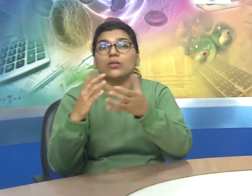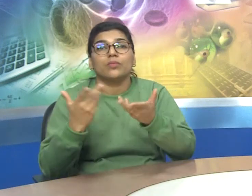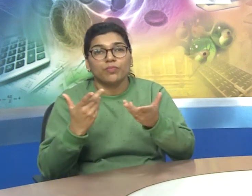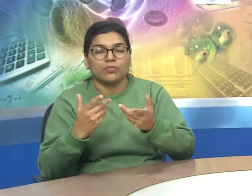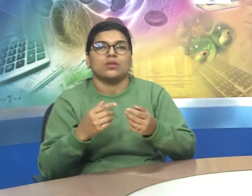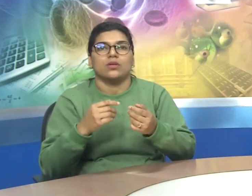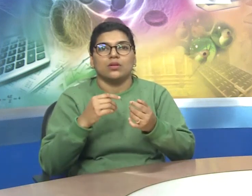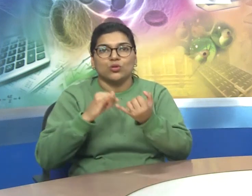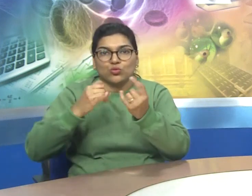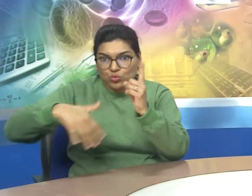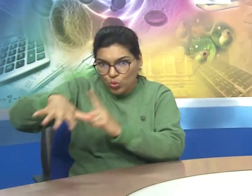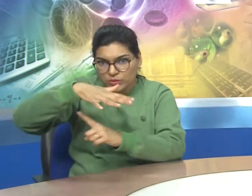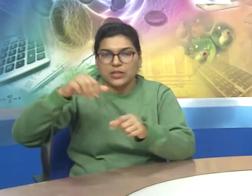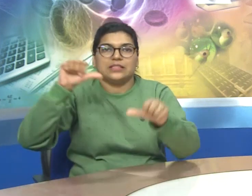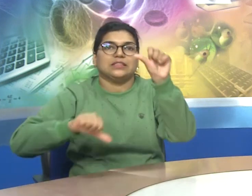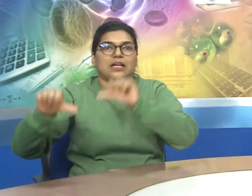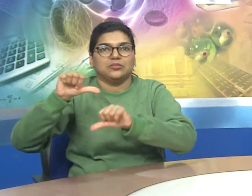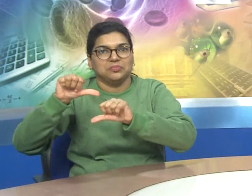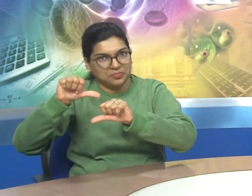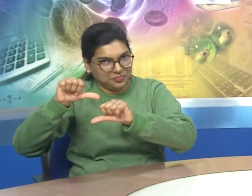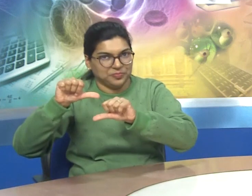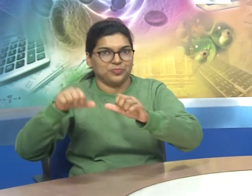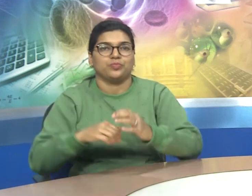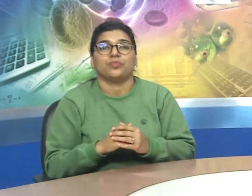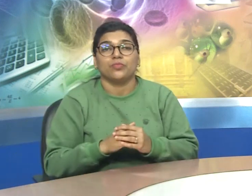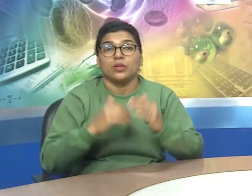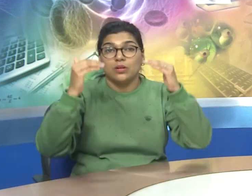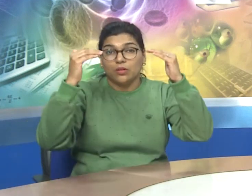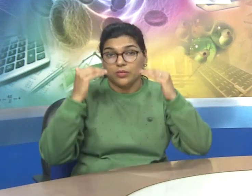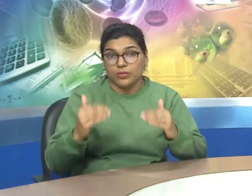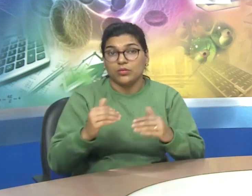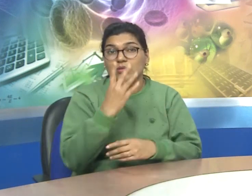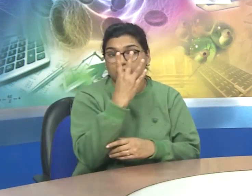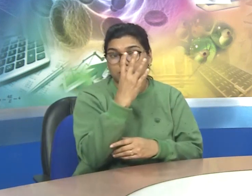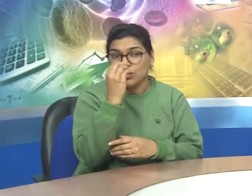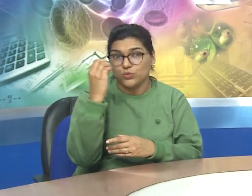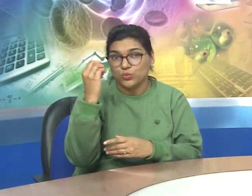sciences. And then 400, it is used for language.